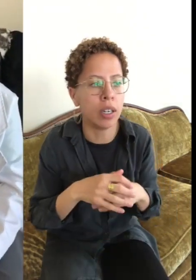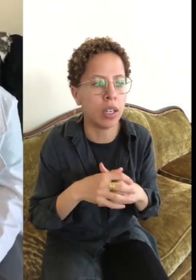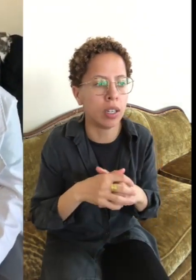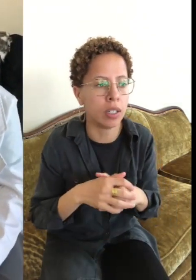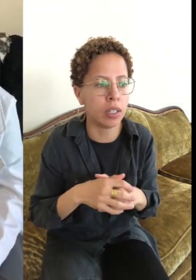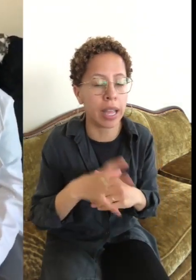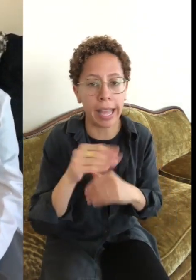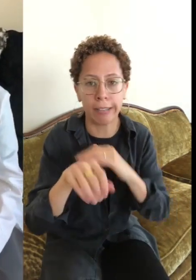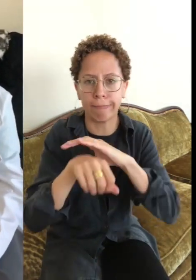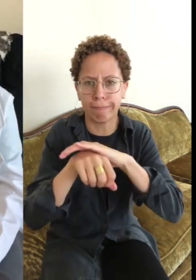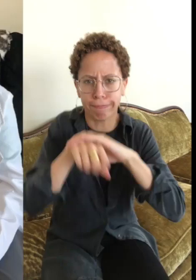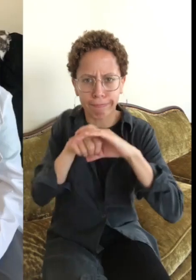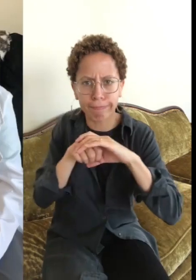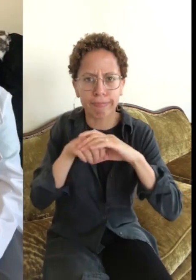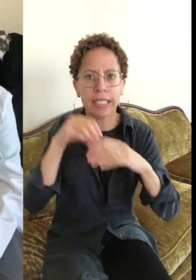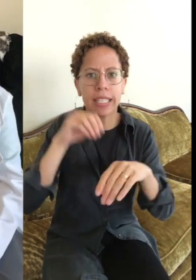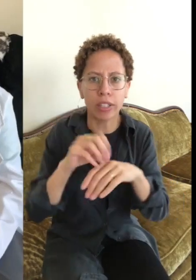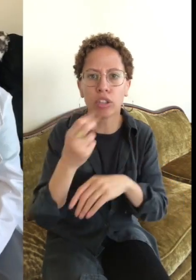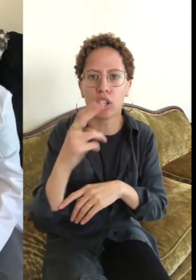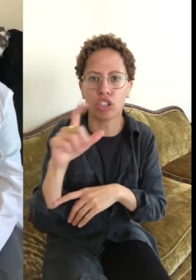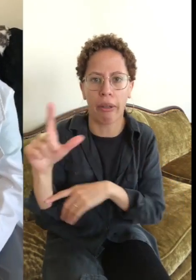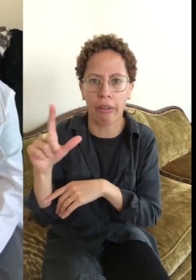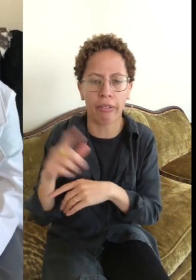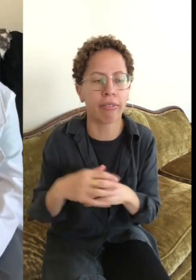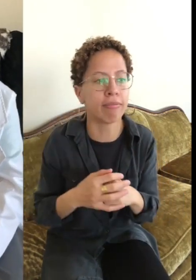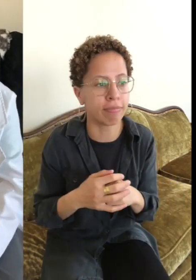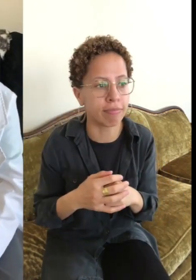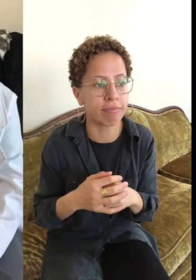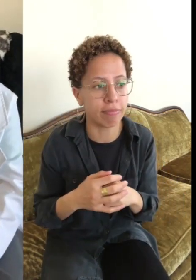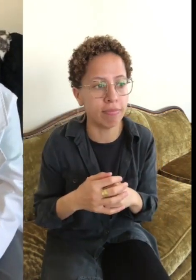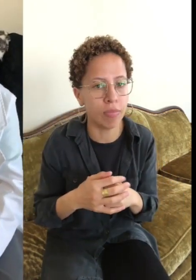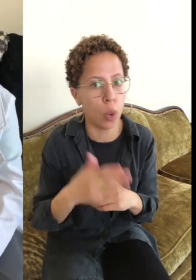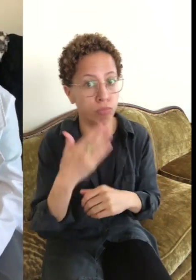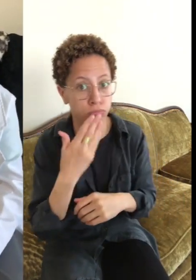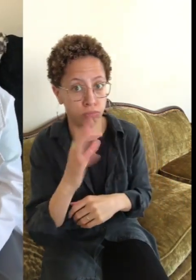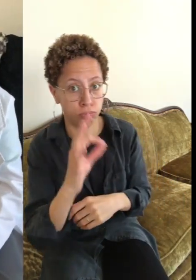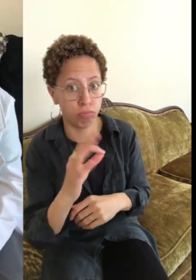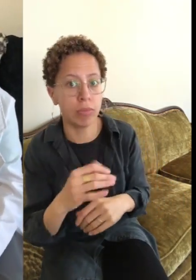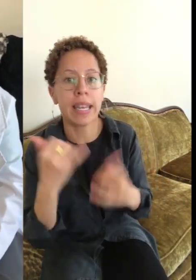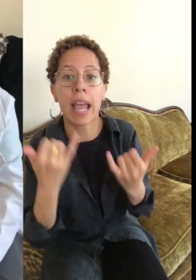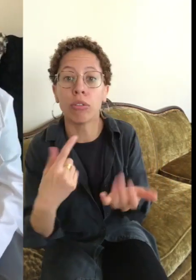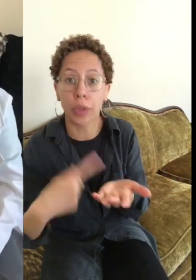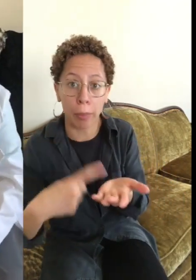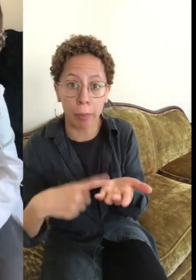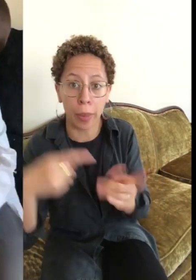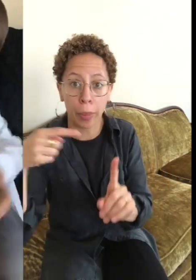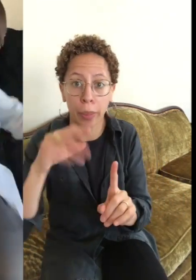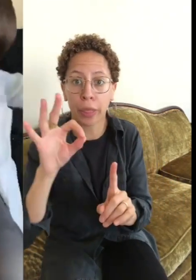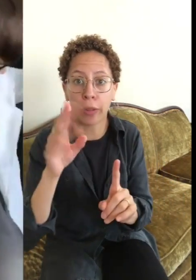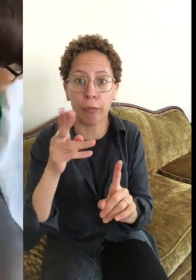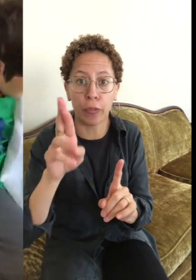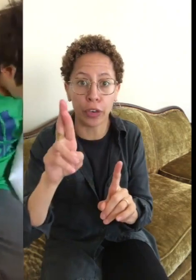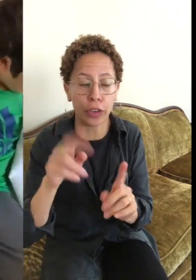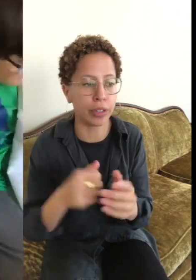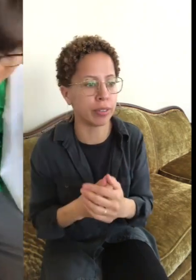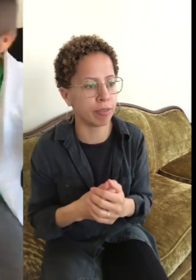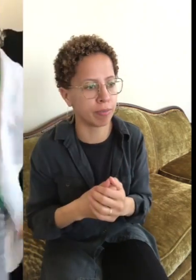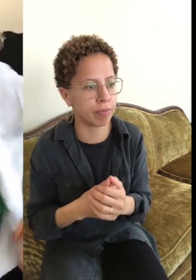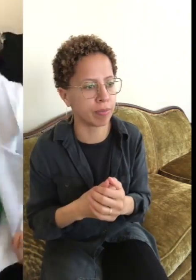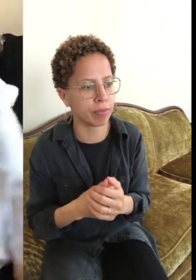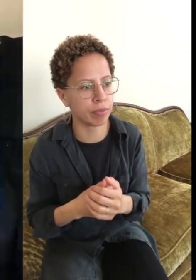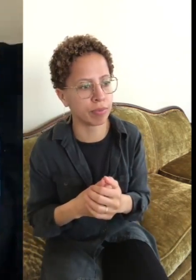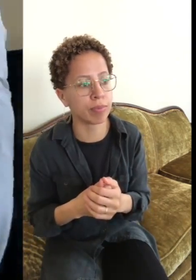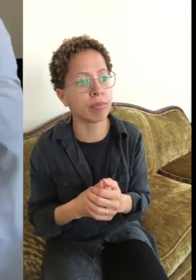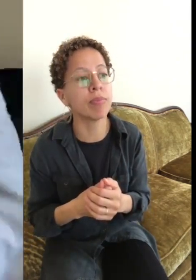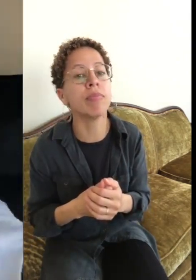their shells. Good. Ooh. All right, are we ready to get to some of the fur? Yeah. Okay. And